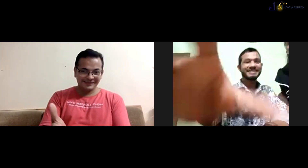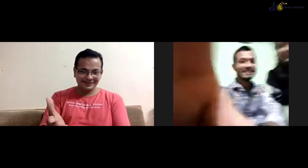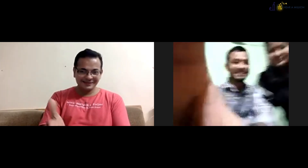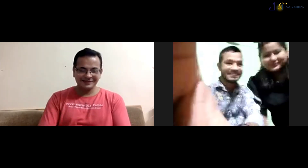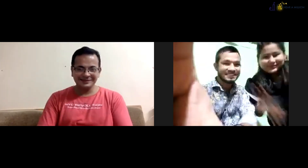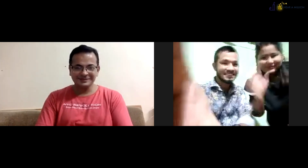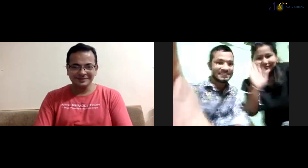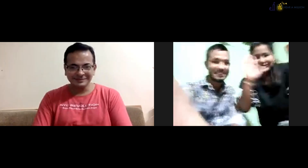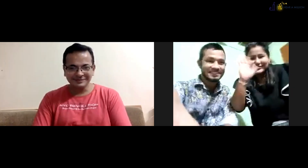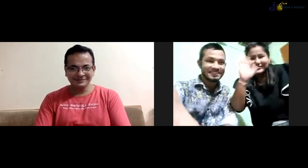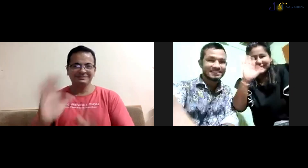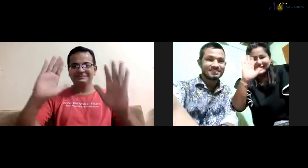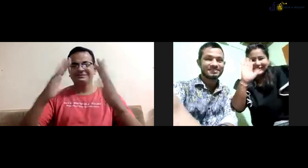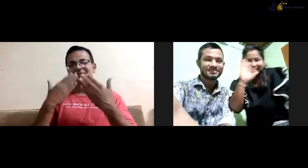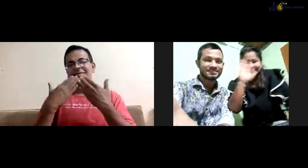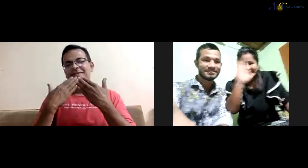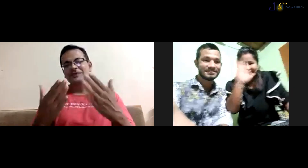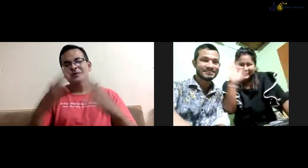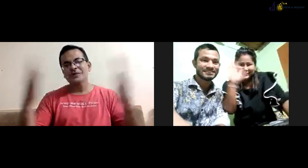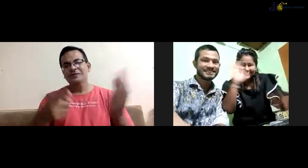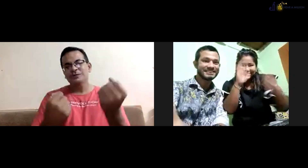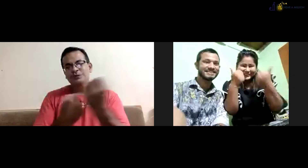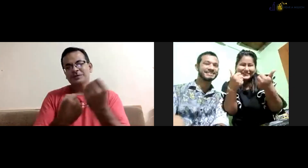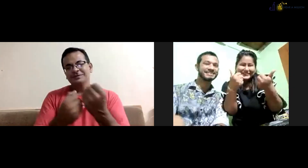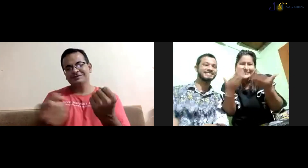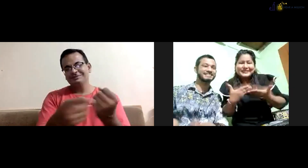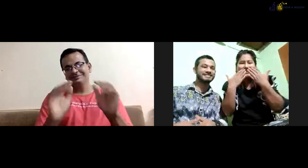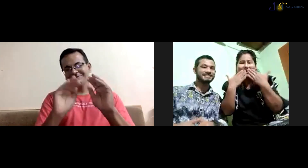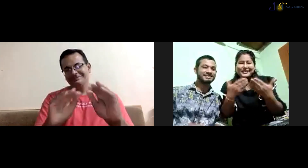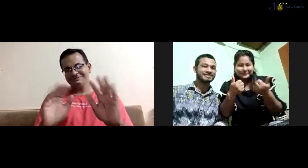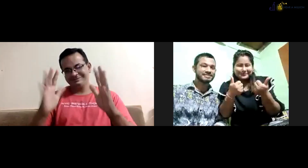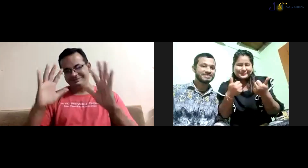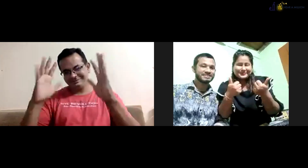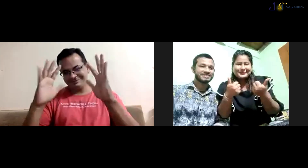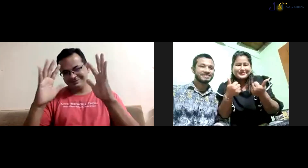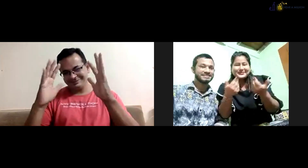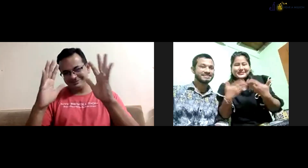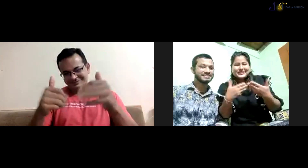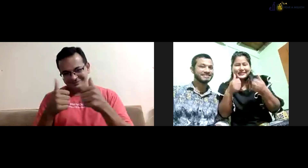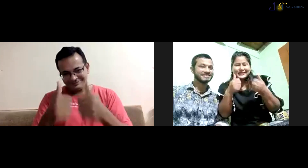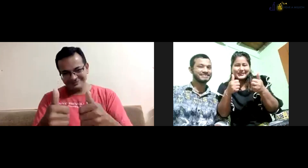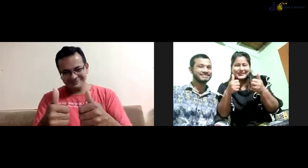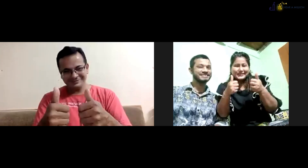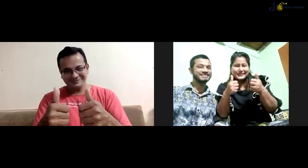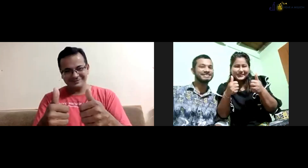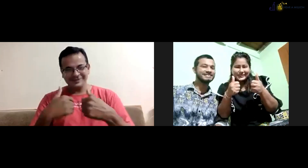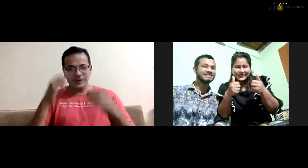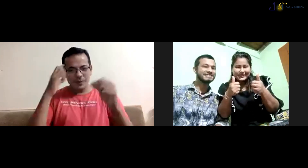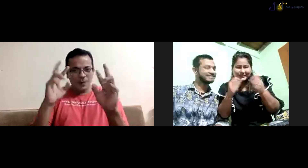She's my wife. You can see. Hello, thank you a lot to supporting me. Thank you so